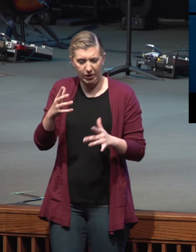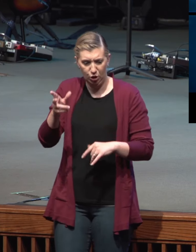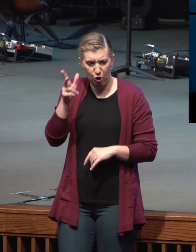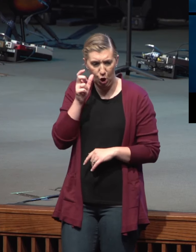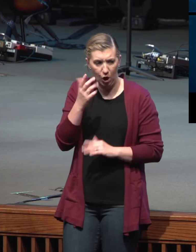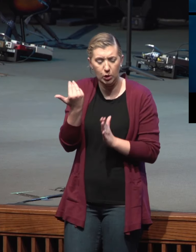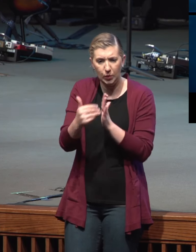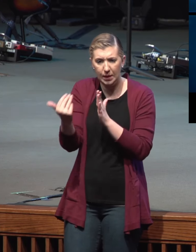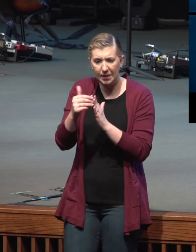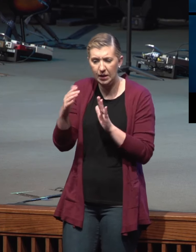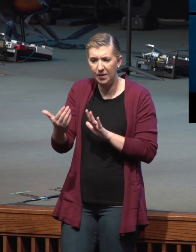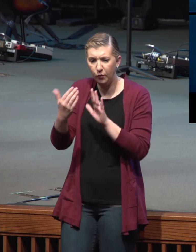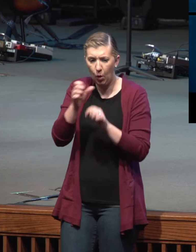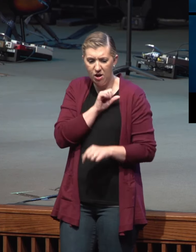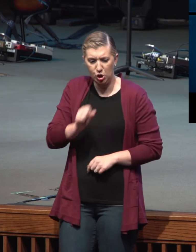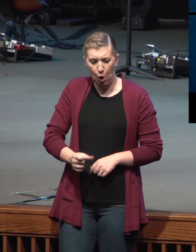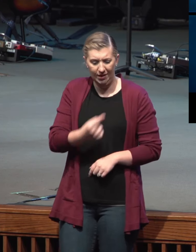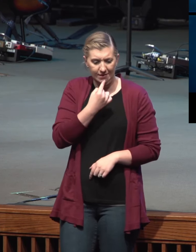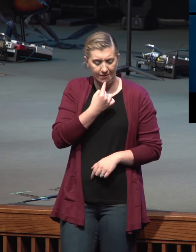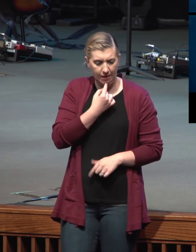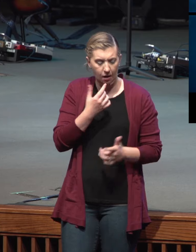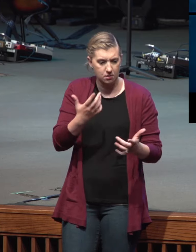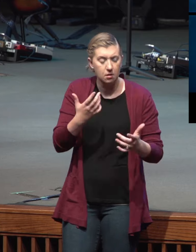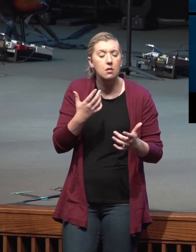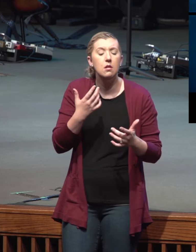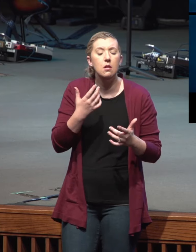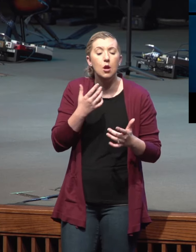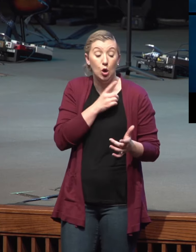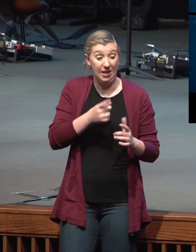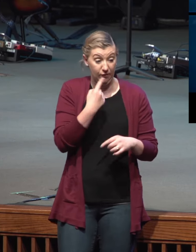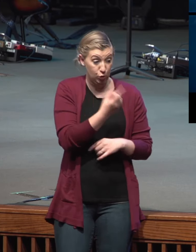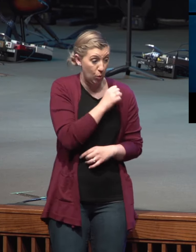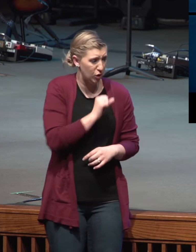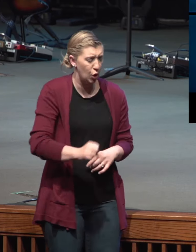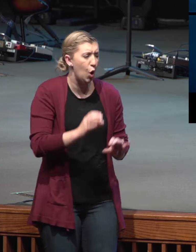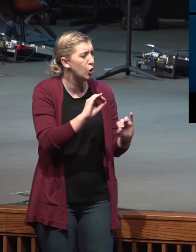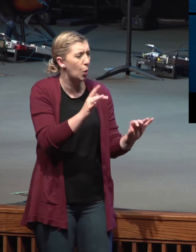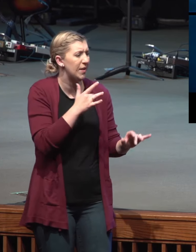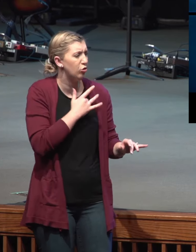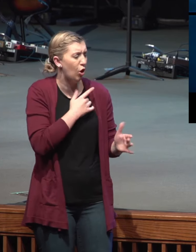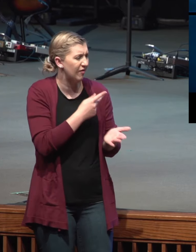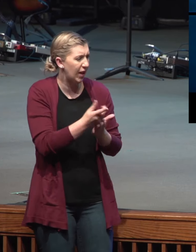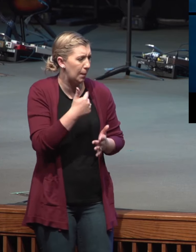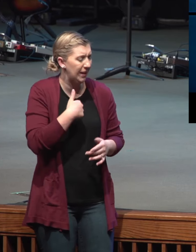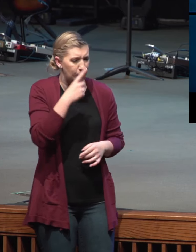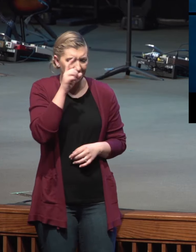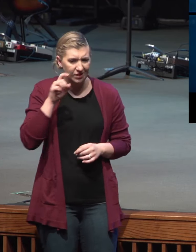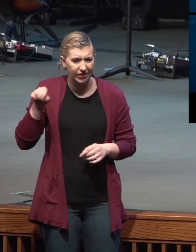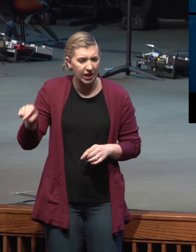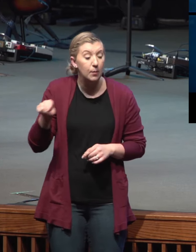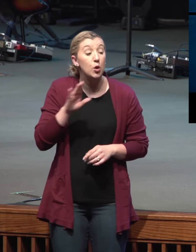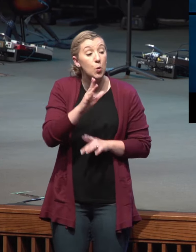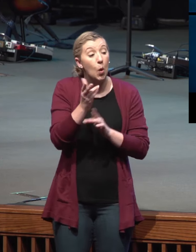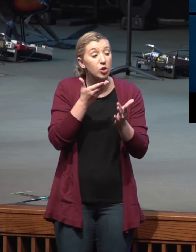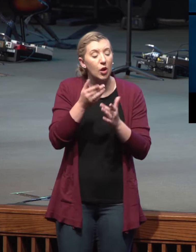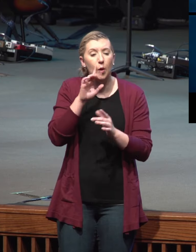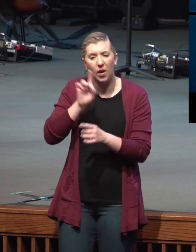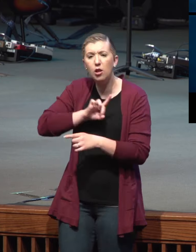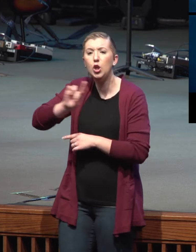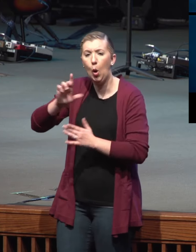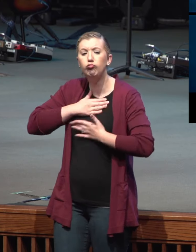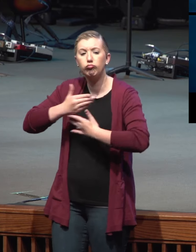repeated them before Saul, and he sent for him. And David said to Saul, "Let no man's heart fail because of him. Your servant will go and fight